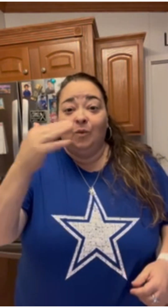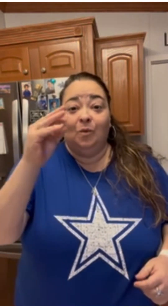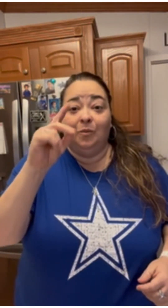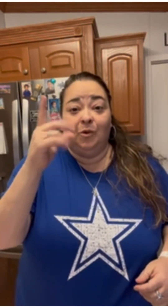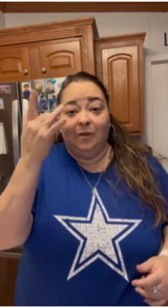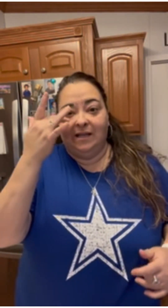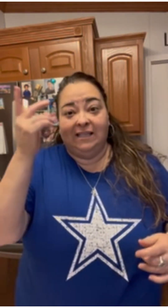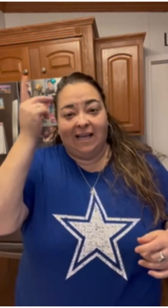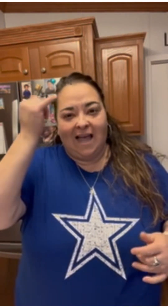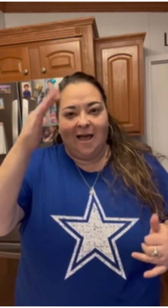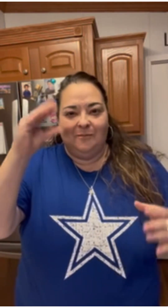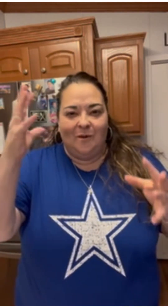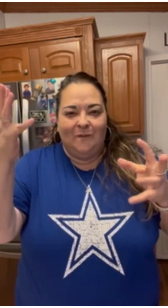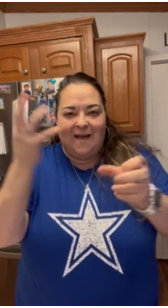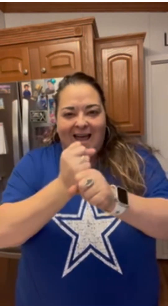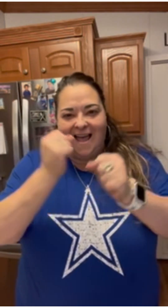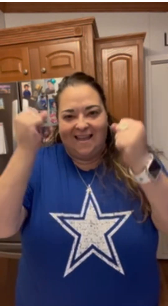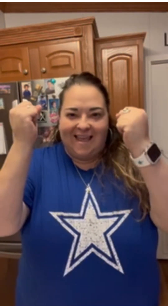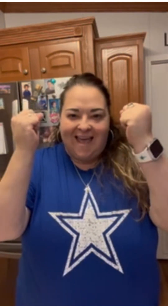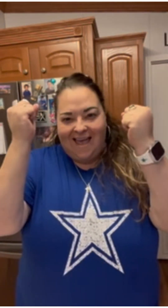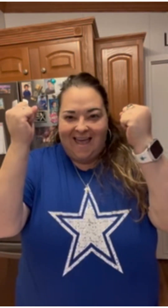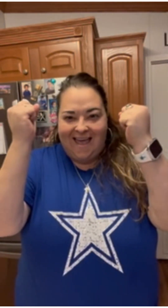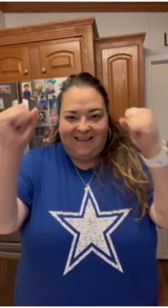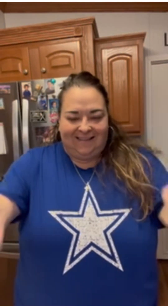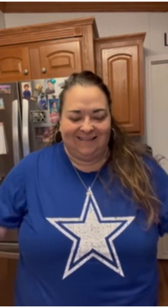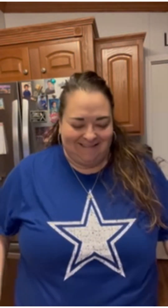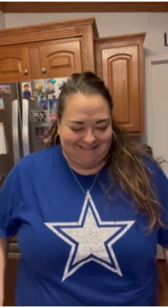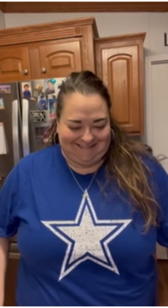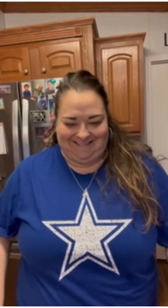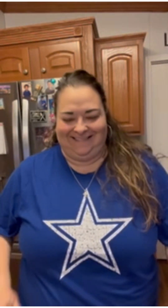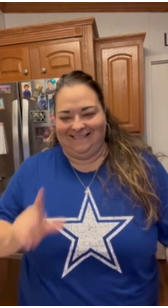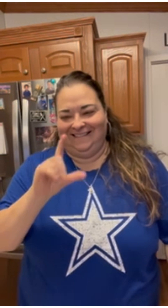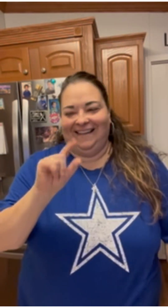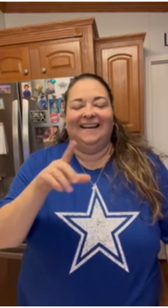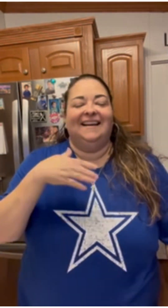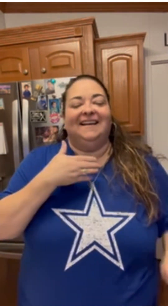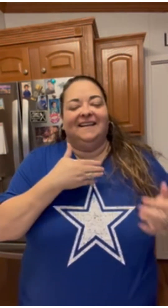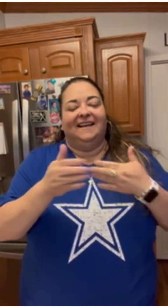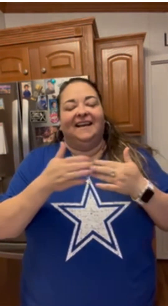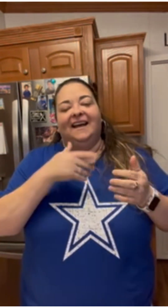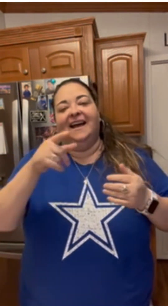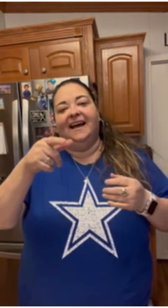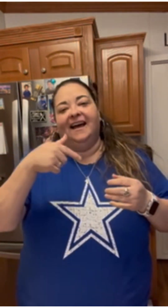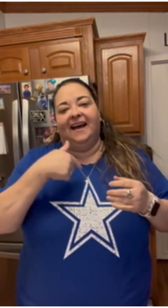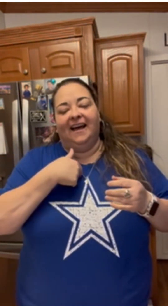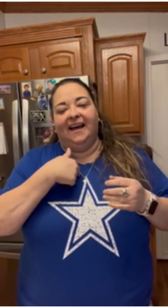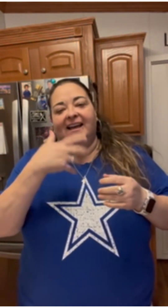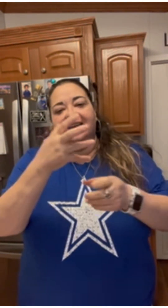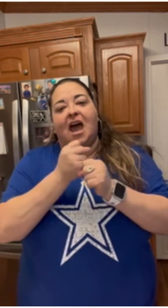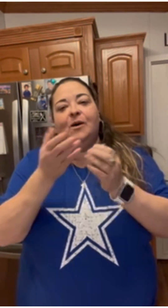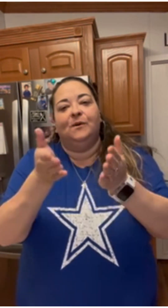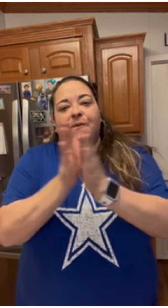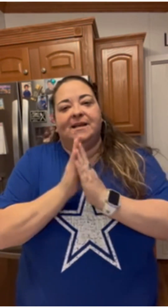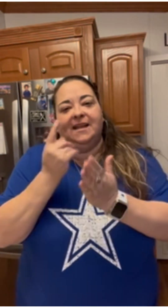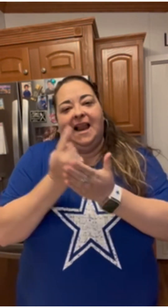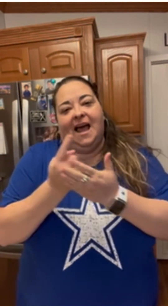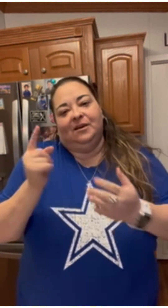I'm so excited and I'm in such a great mood because the Cowboys won. Yeah. Anyway, I